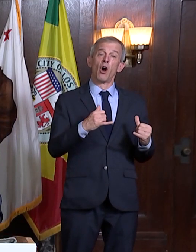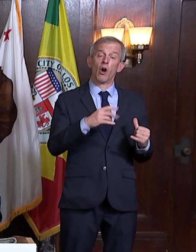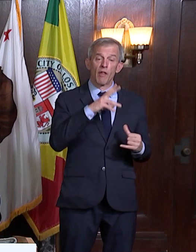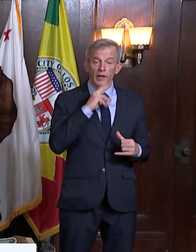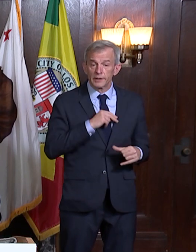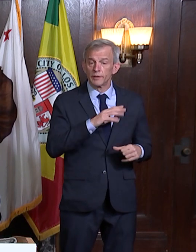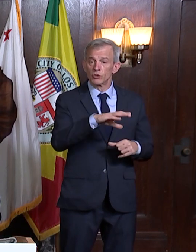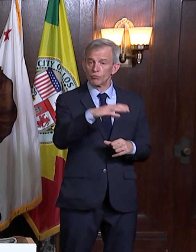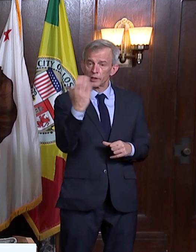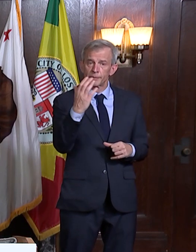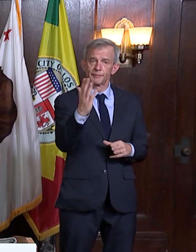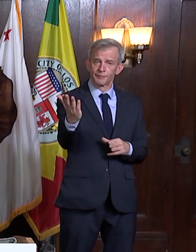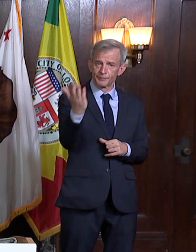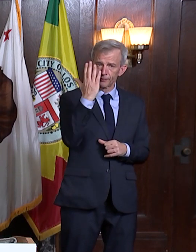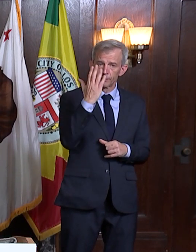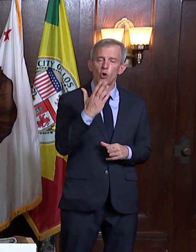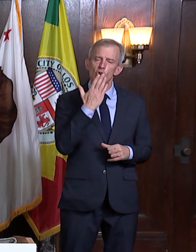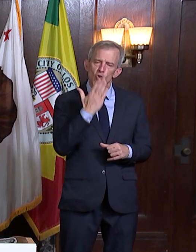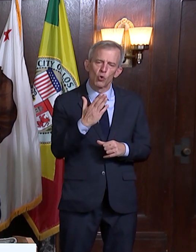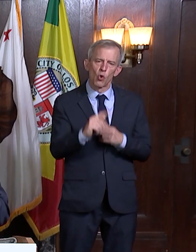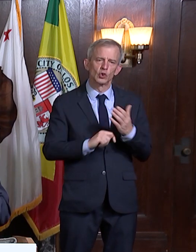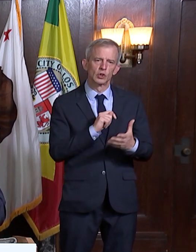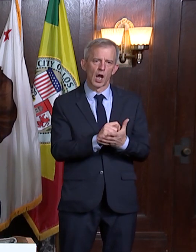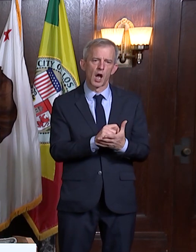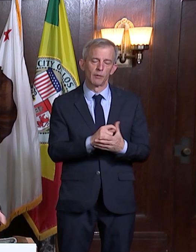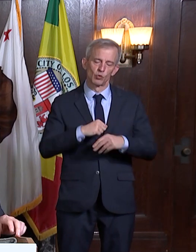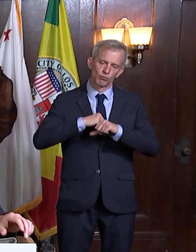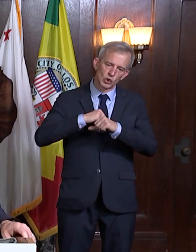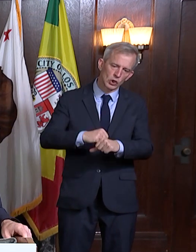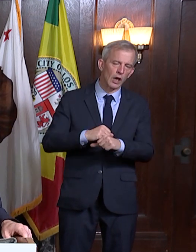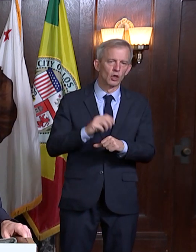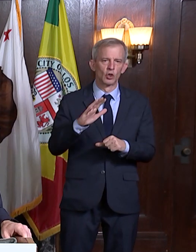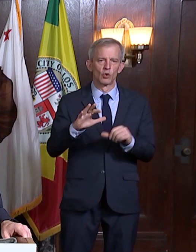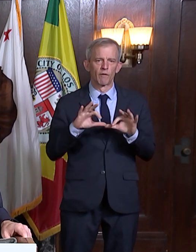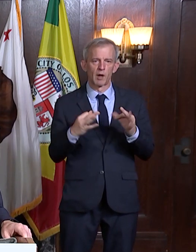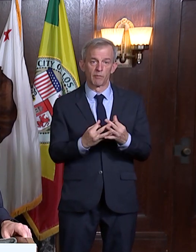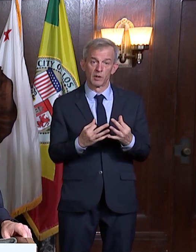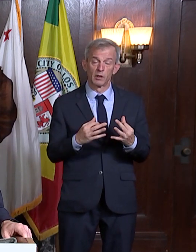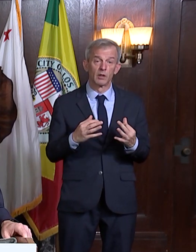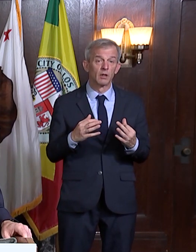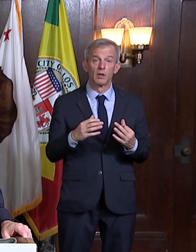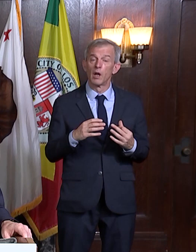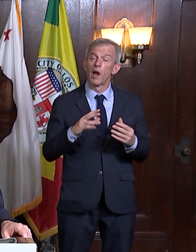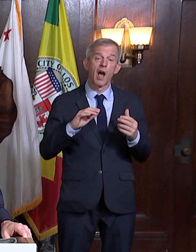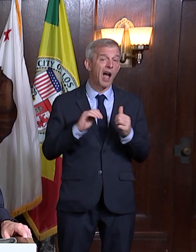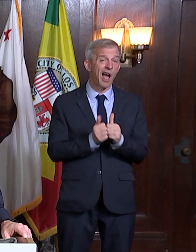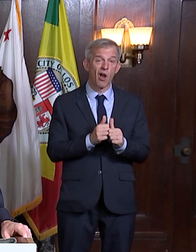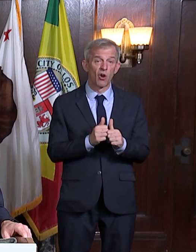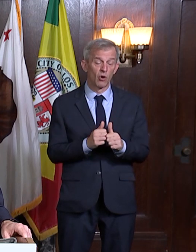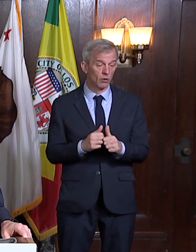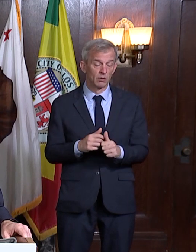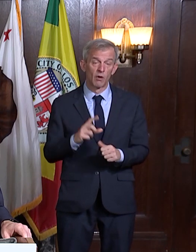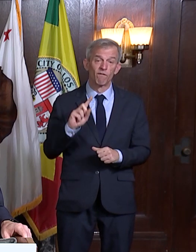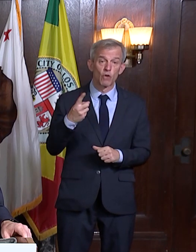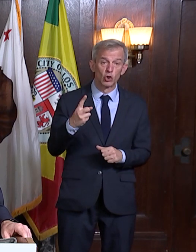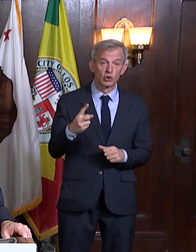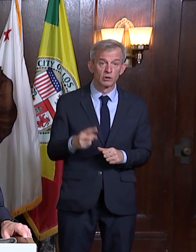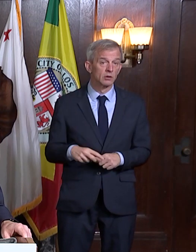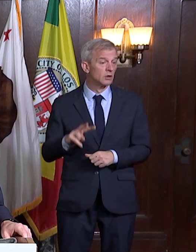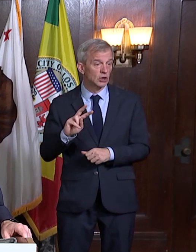and your friends, to protect them, to extend your coverage, whether it's a first or a second shot or a booster